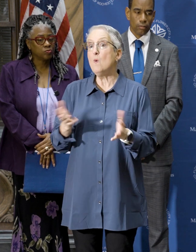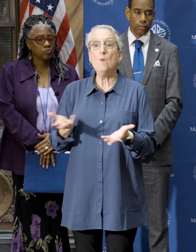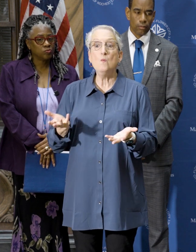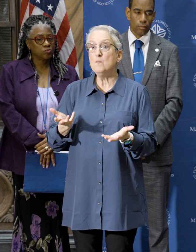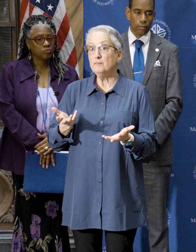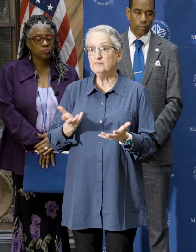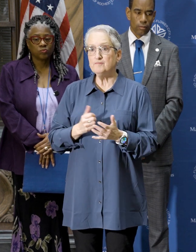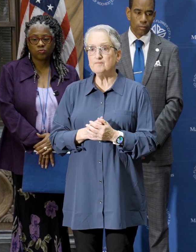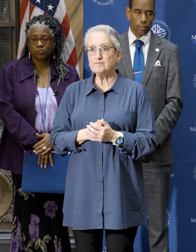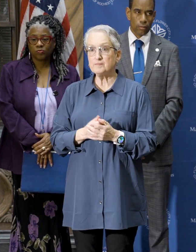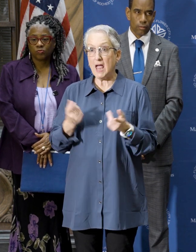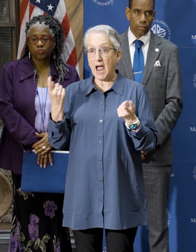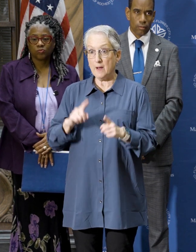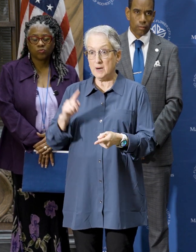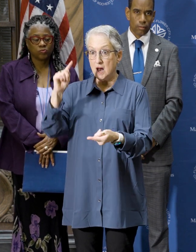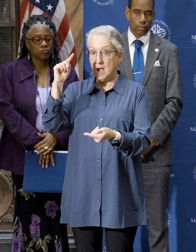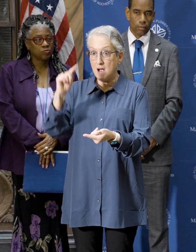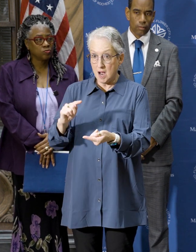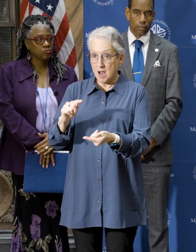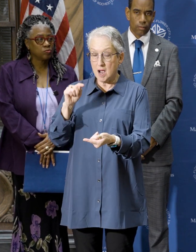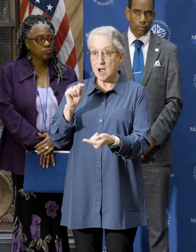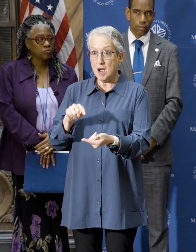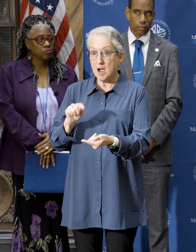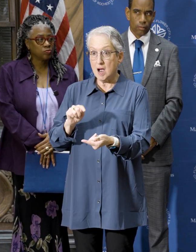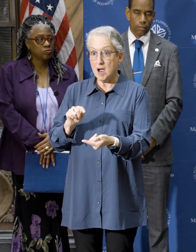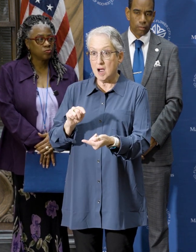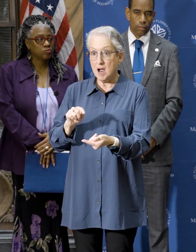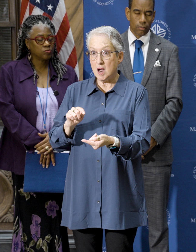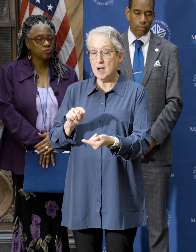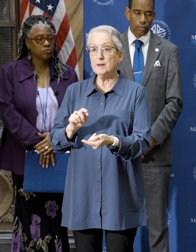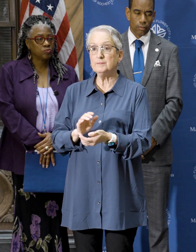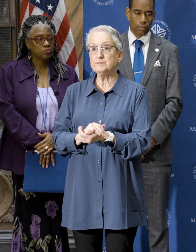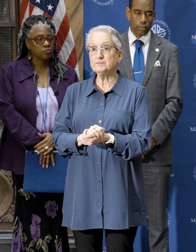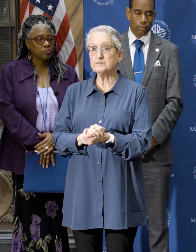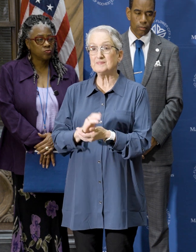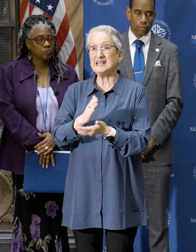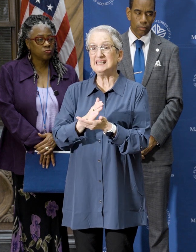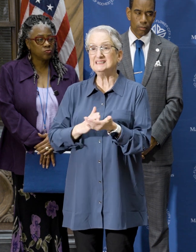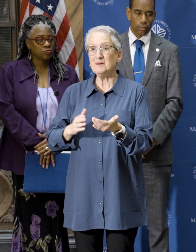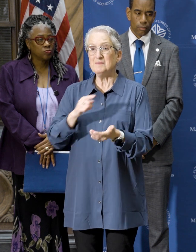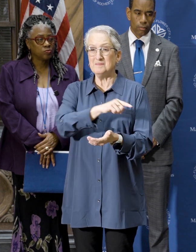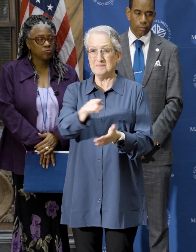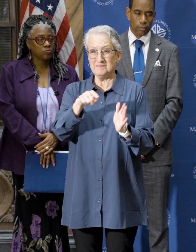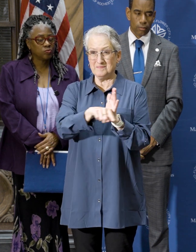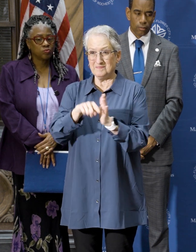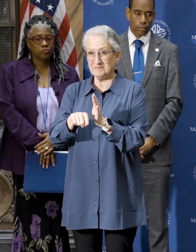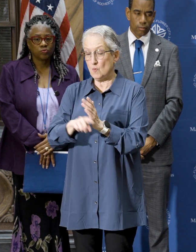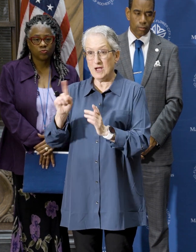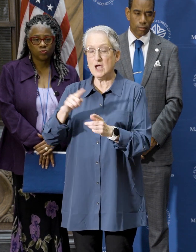of domestic disputes and violent disputes as opposed